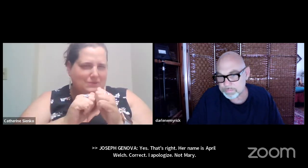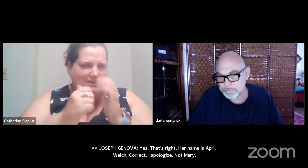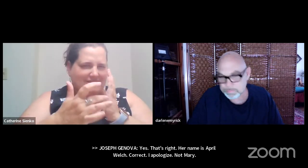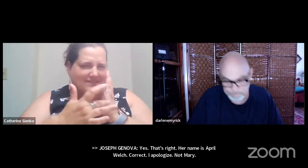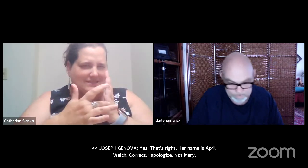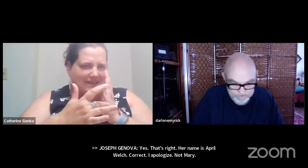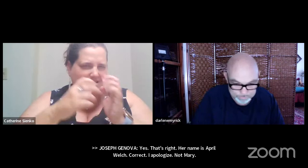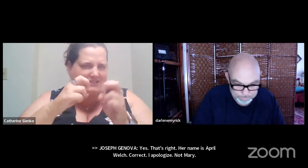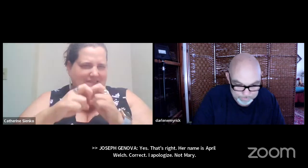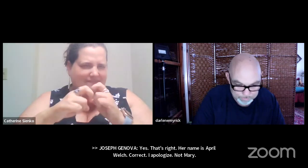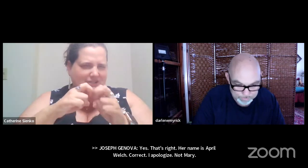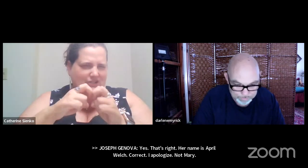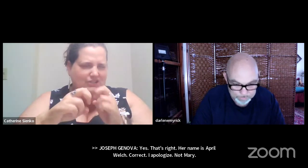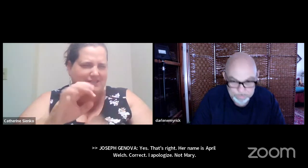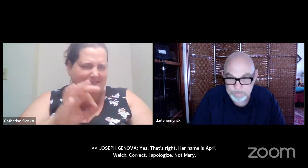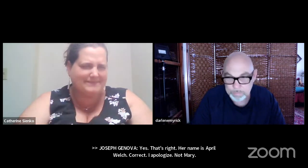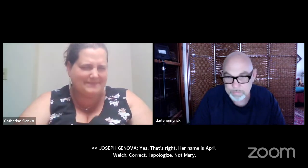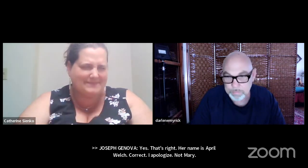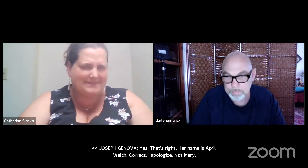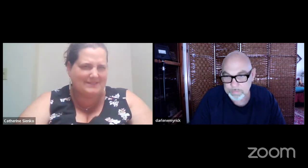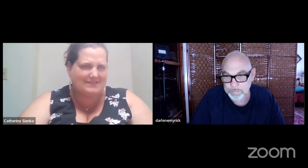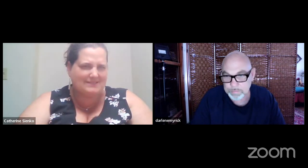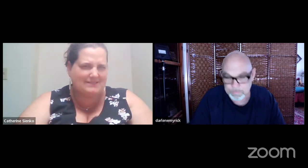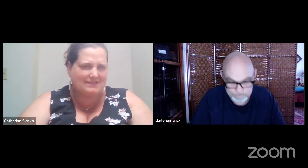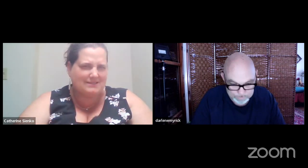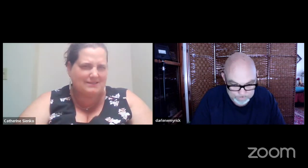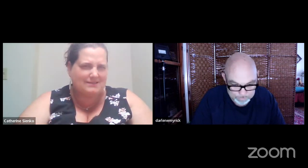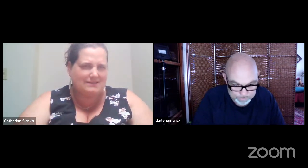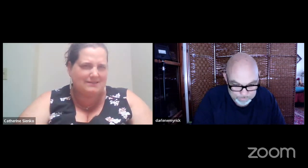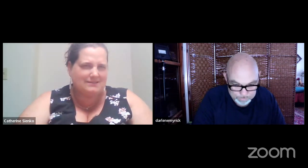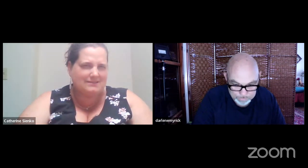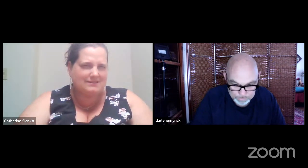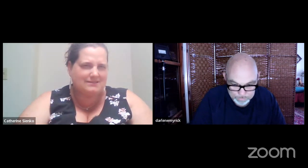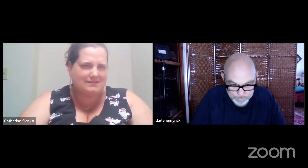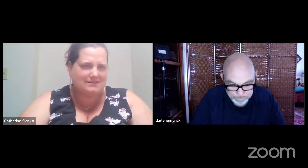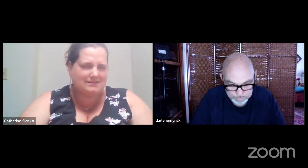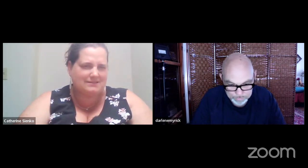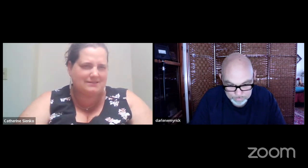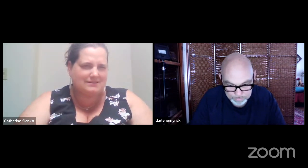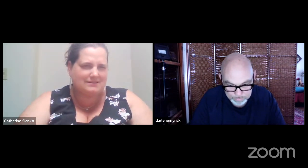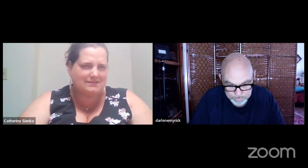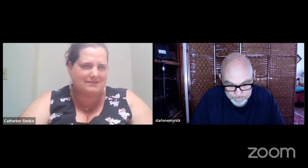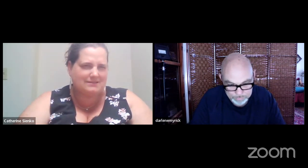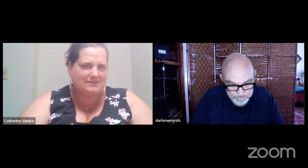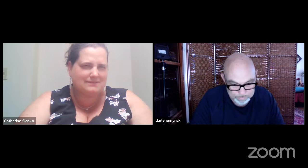public comment. And again, I appreciate your patience through those technical difficulties.